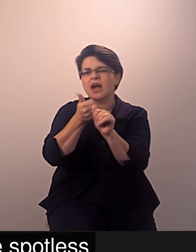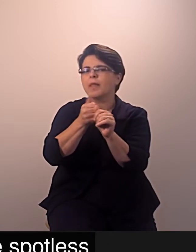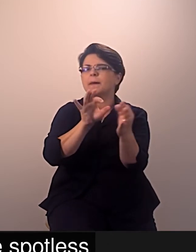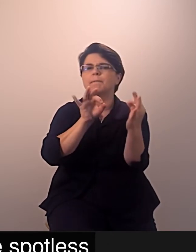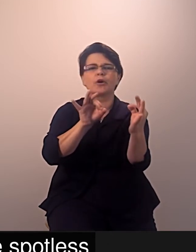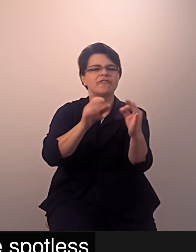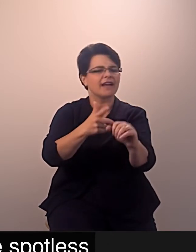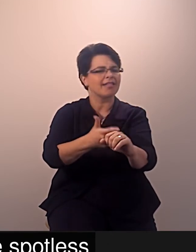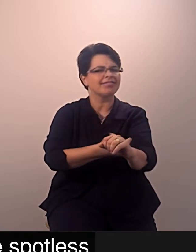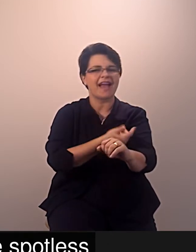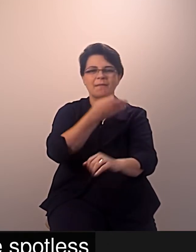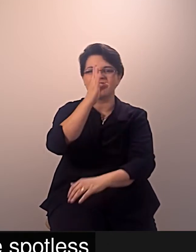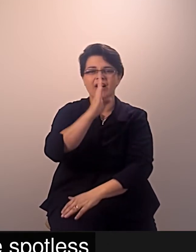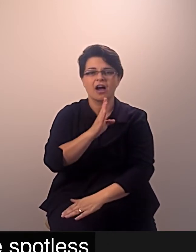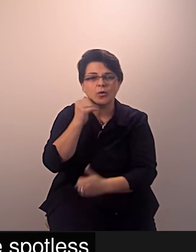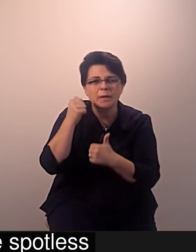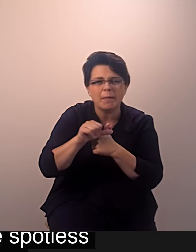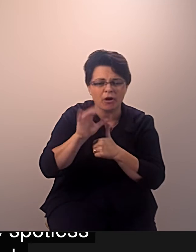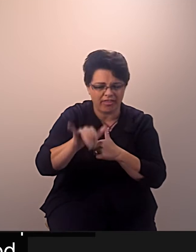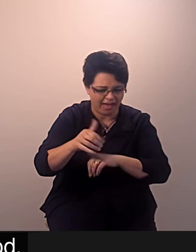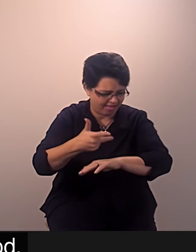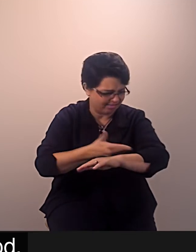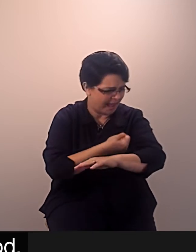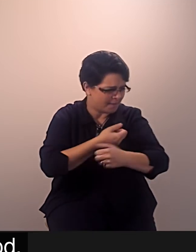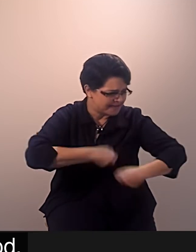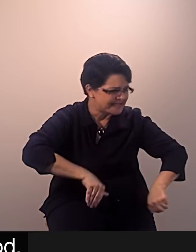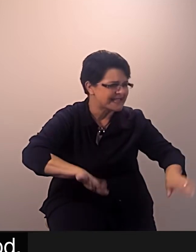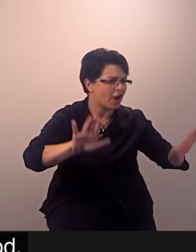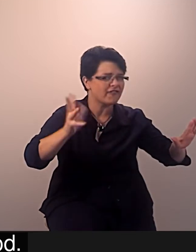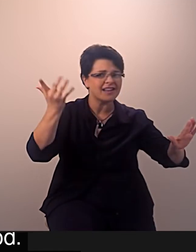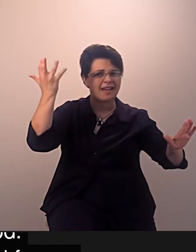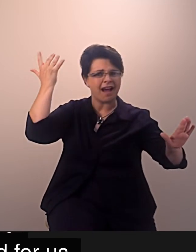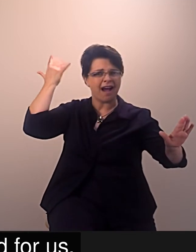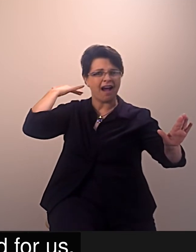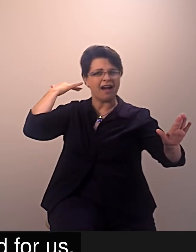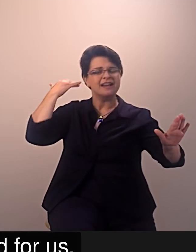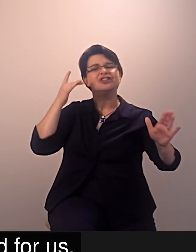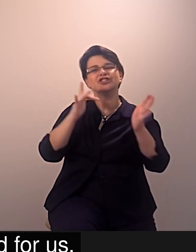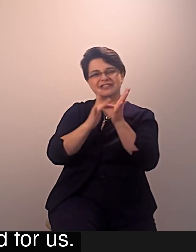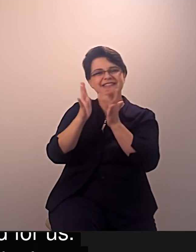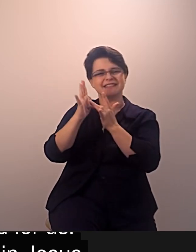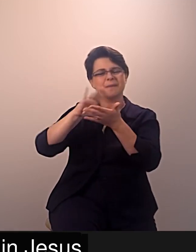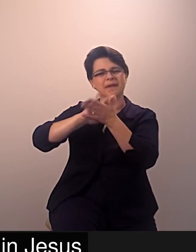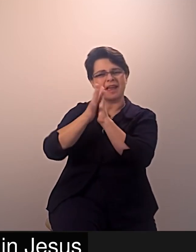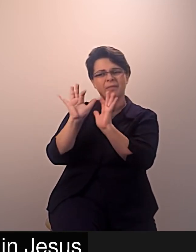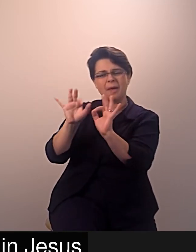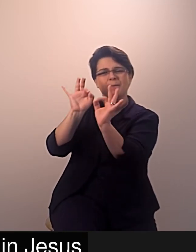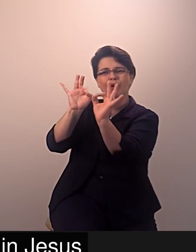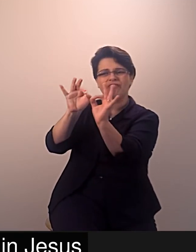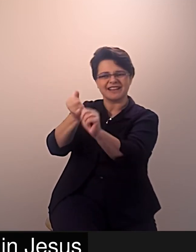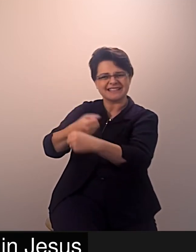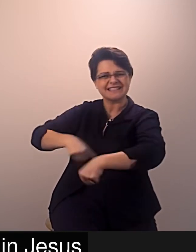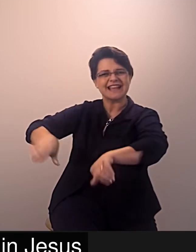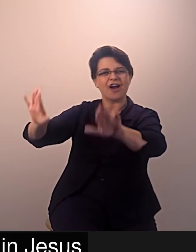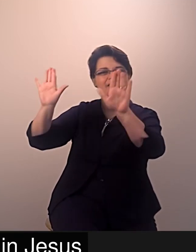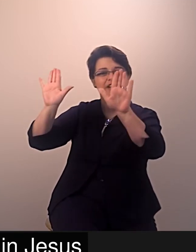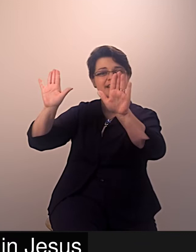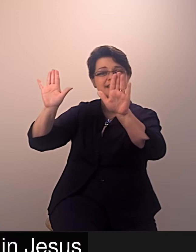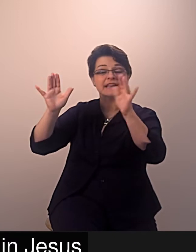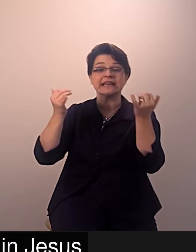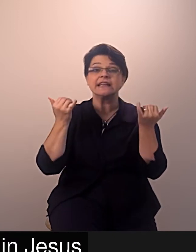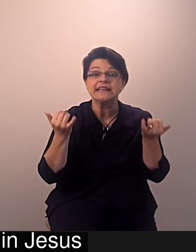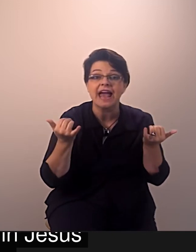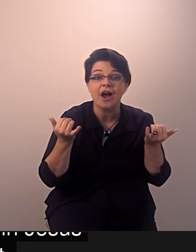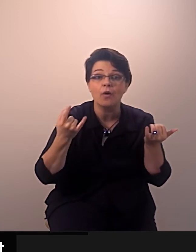was sacrificed for us. When we believe in Jesus and repent, God forgives our